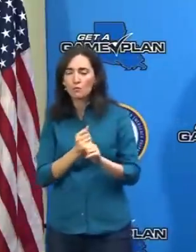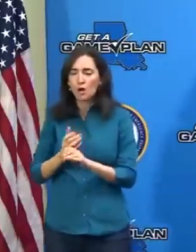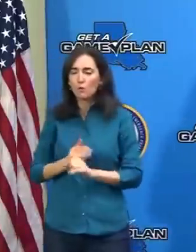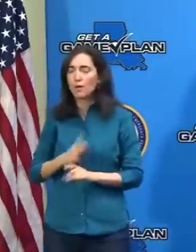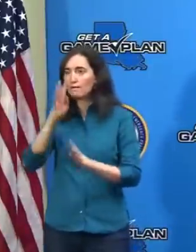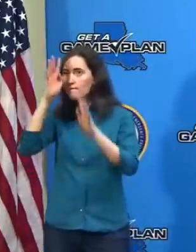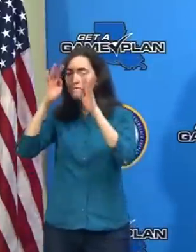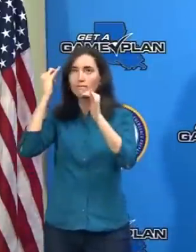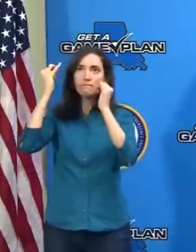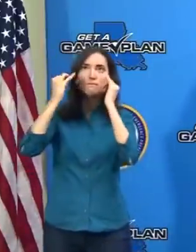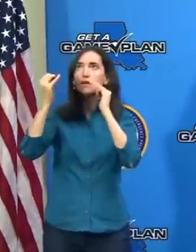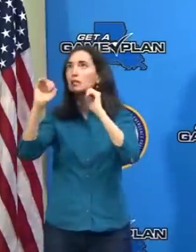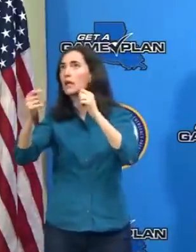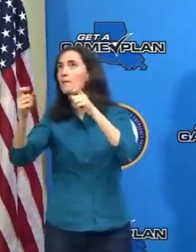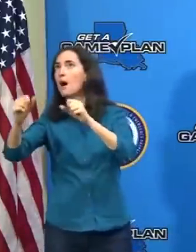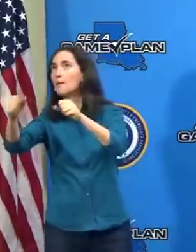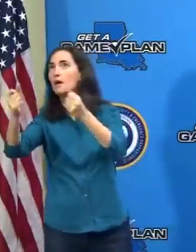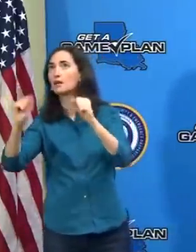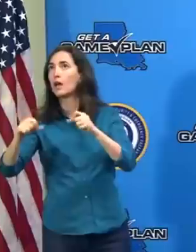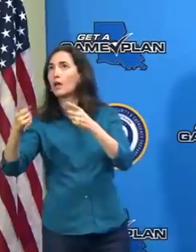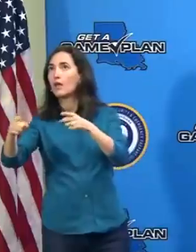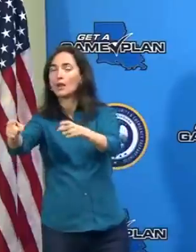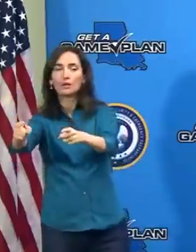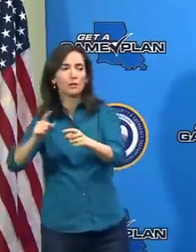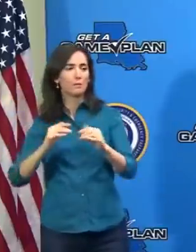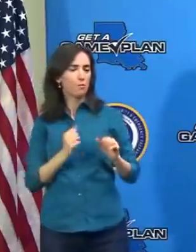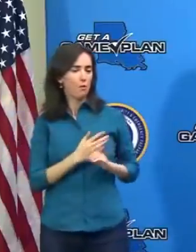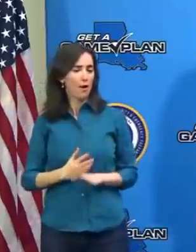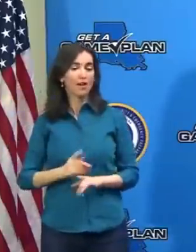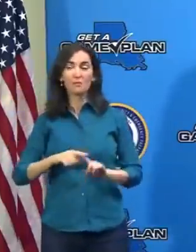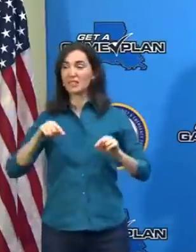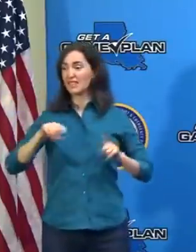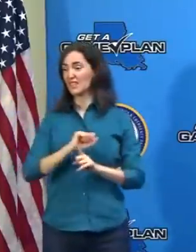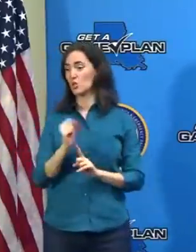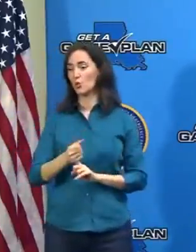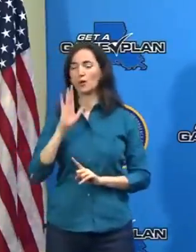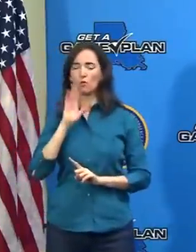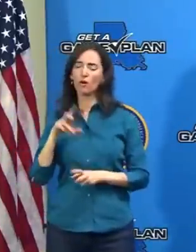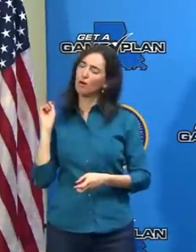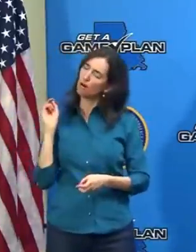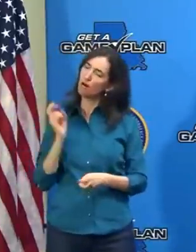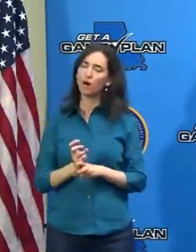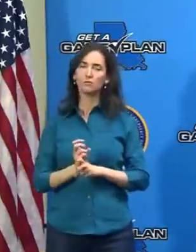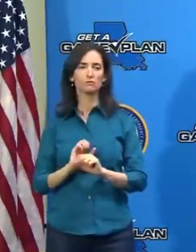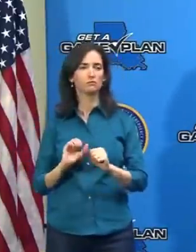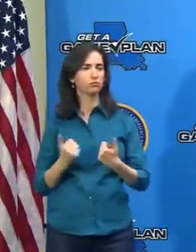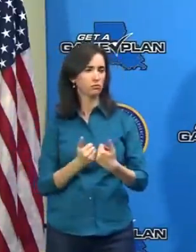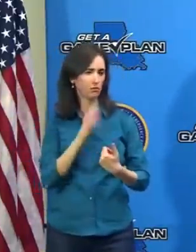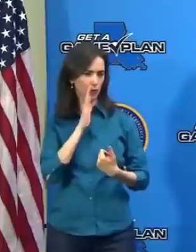right now. But this is going to be a very, very challenging situation. Yes, ma'am.